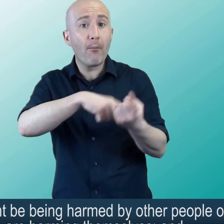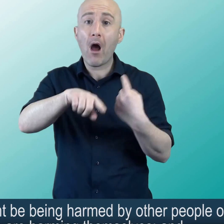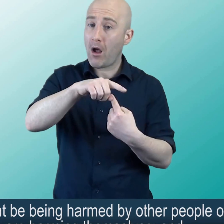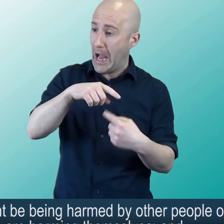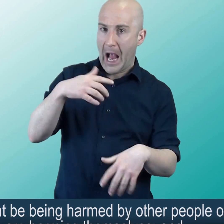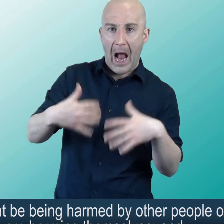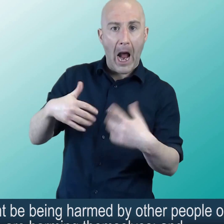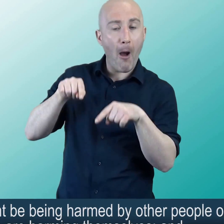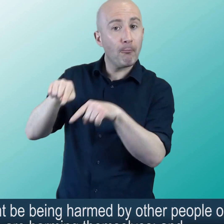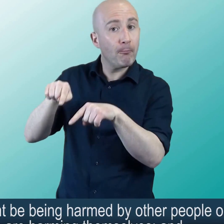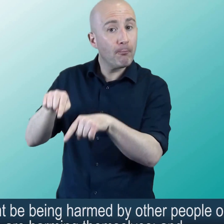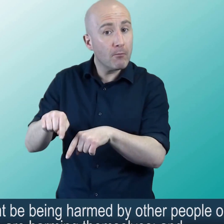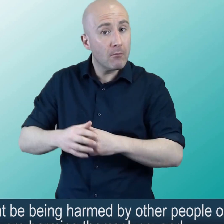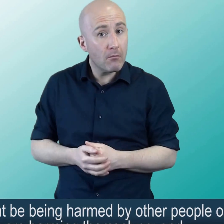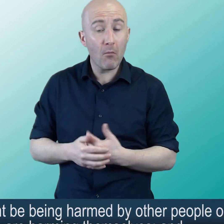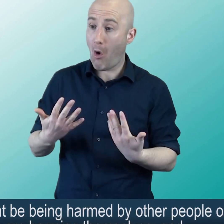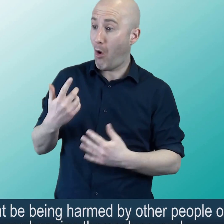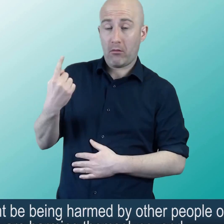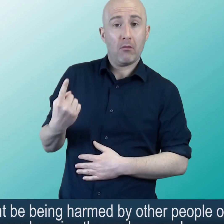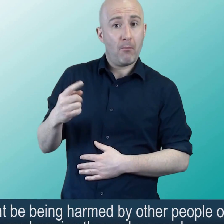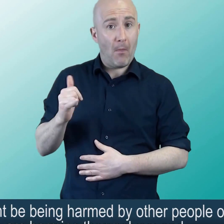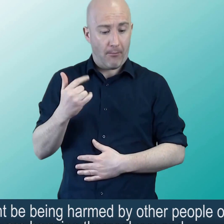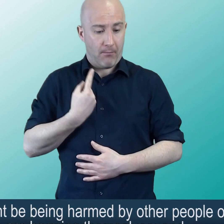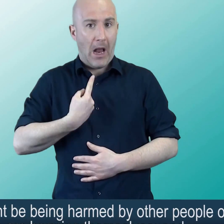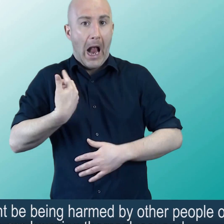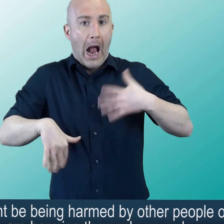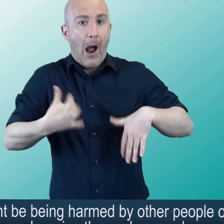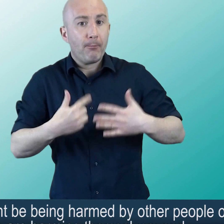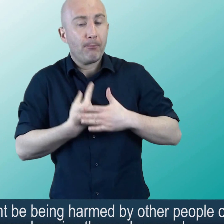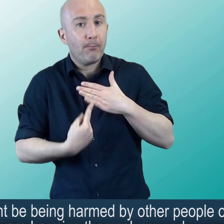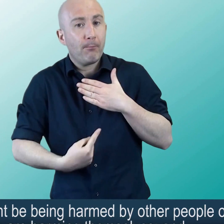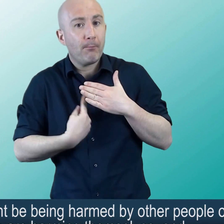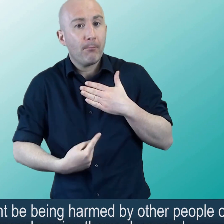who might be harmed by other people who are harming themselves, and